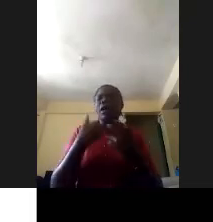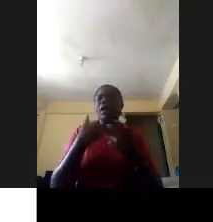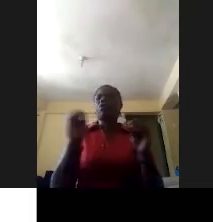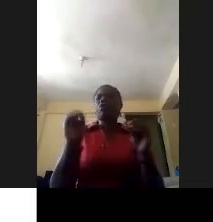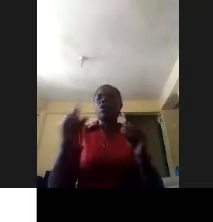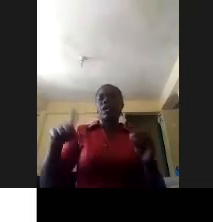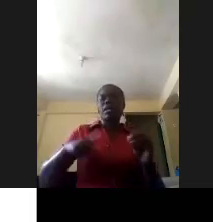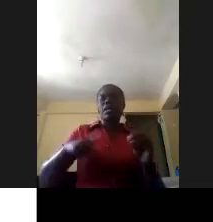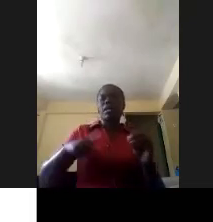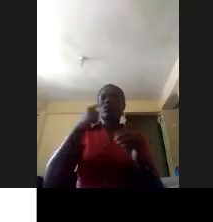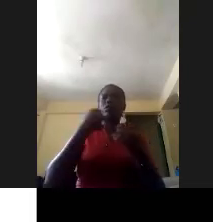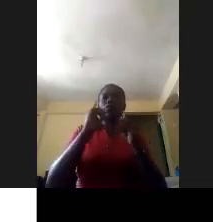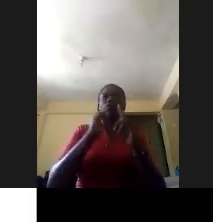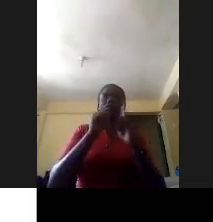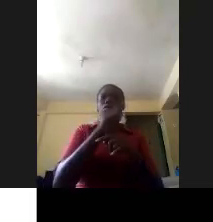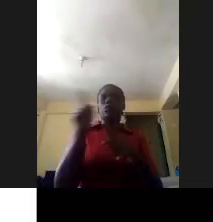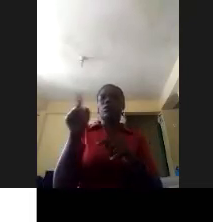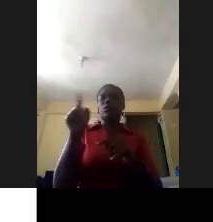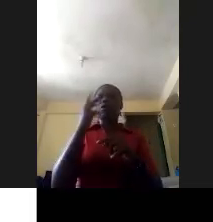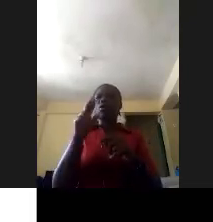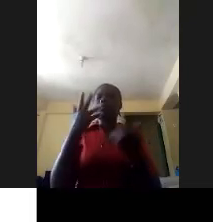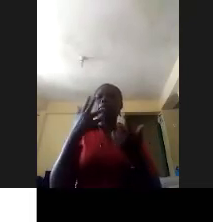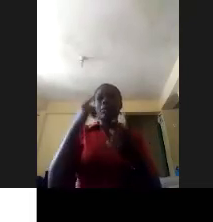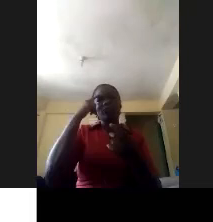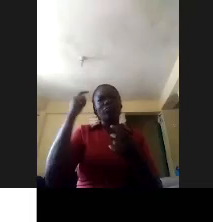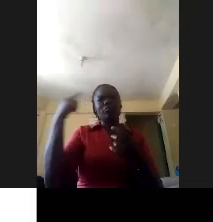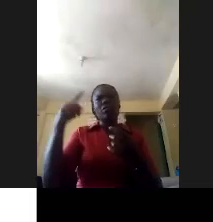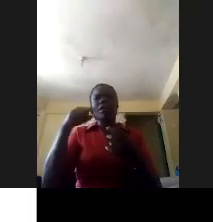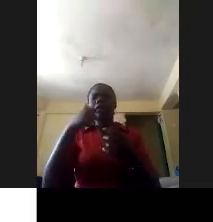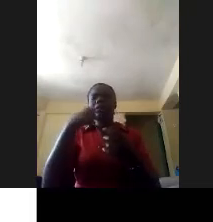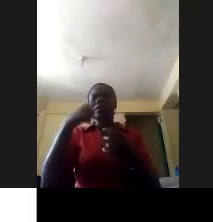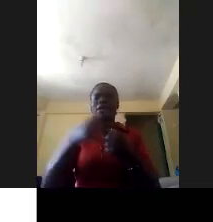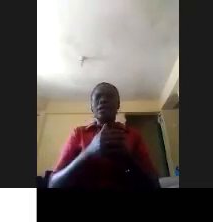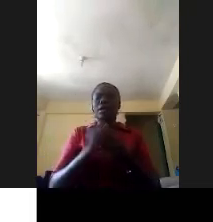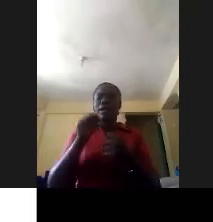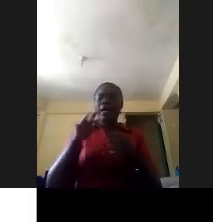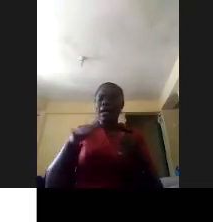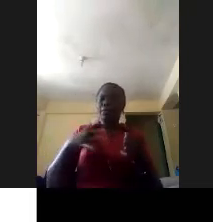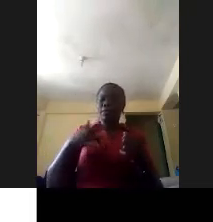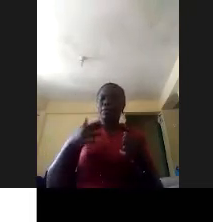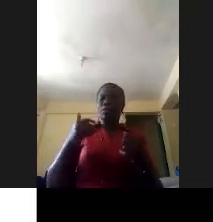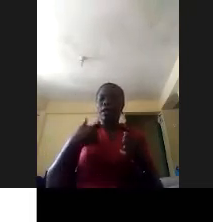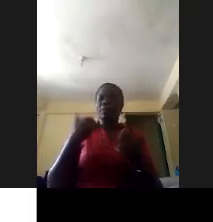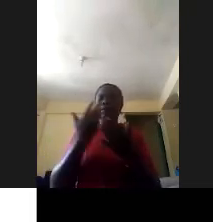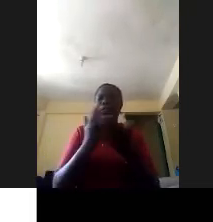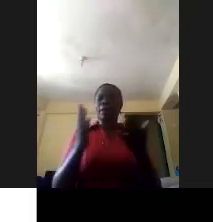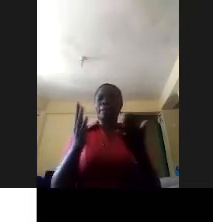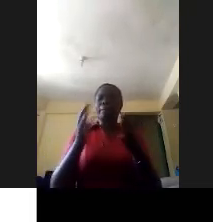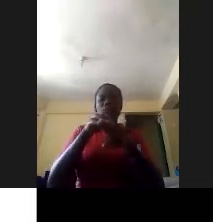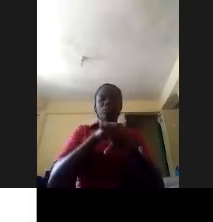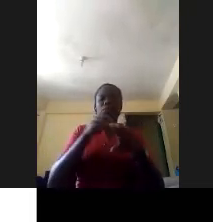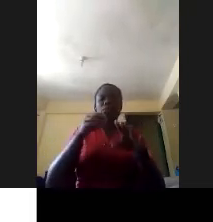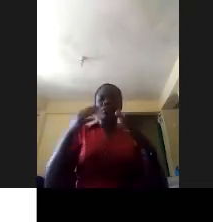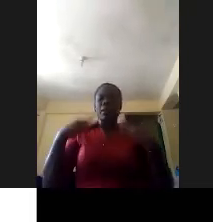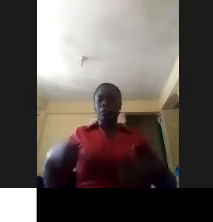talk to you. Or delusions, some of them say, I can feel that there are insects all over my body. Yeah, and